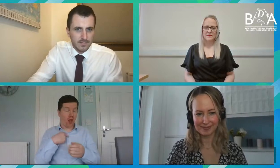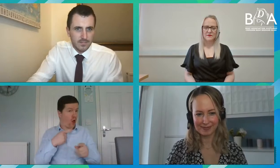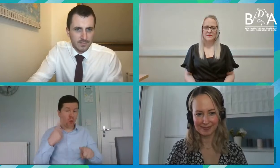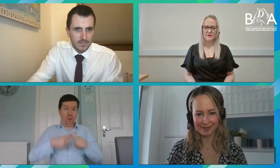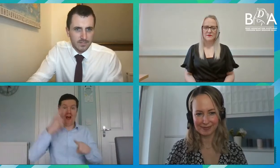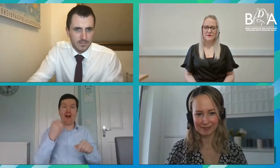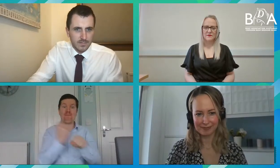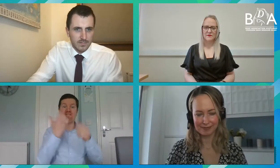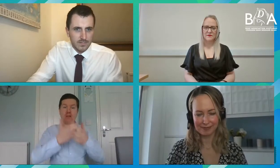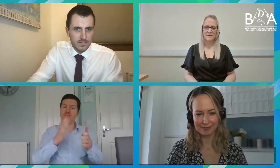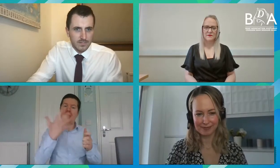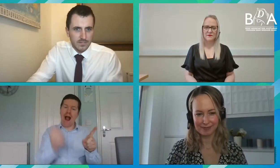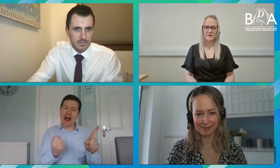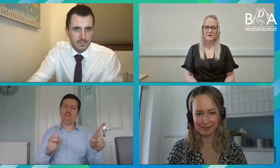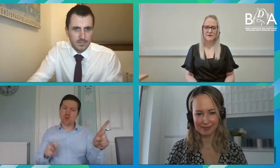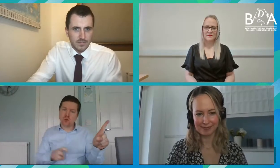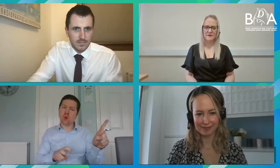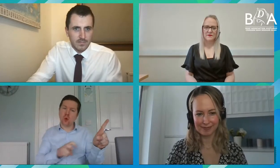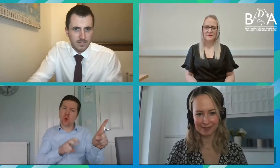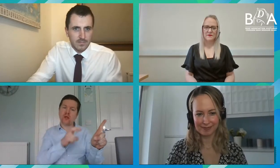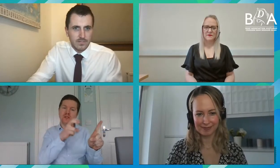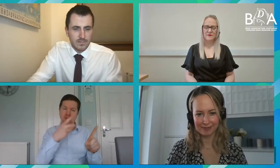manufacturing engineer. To